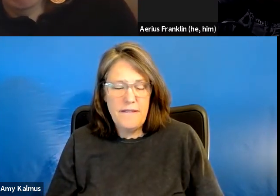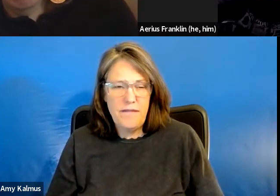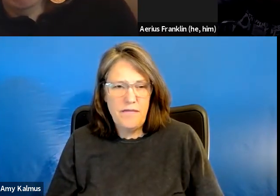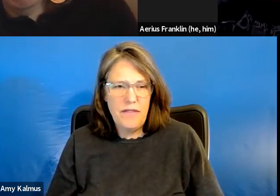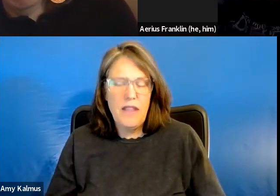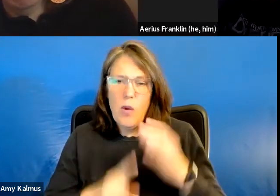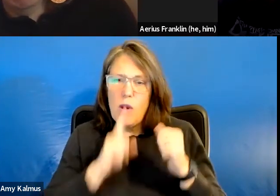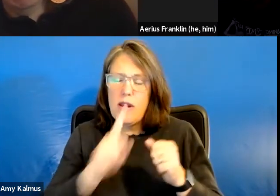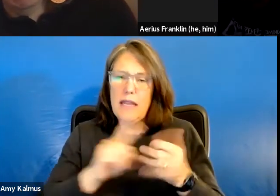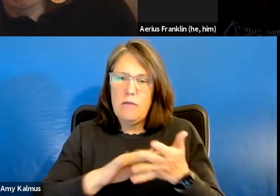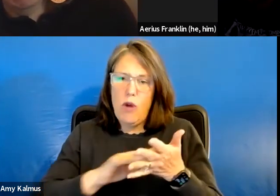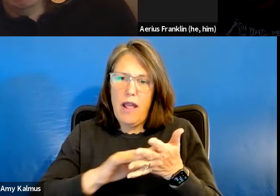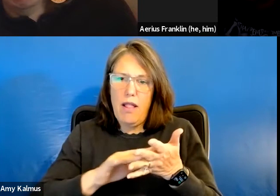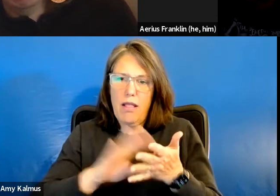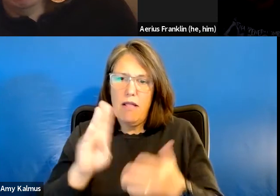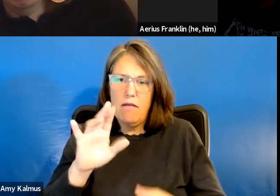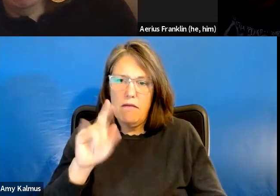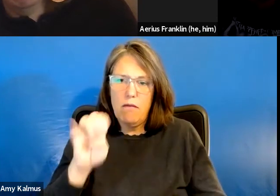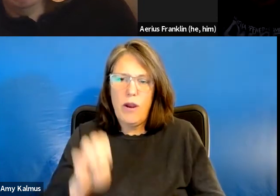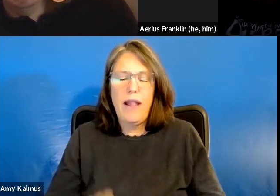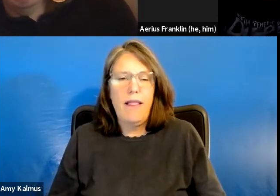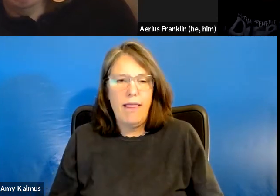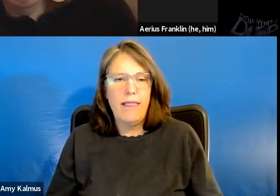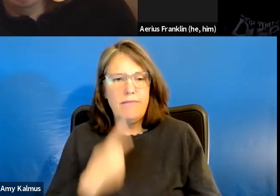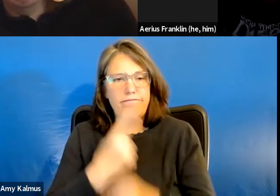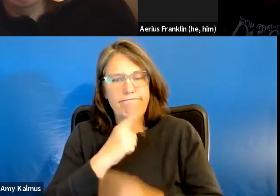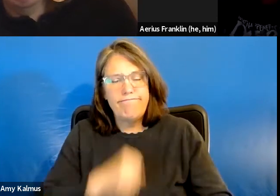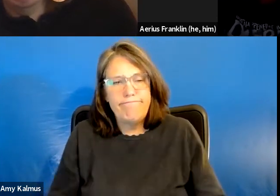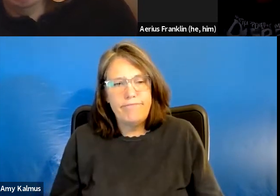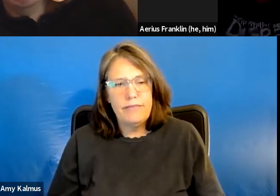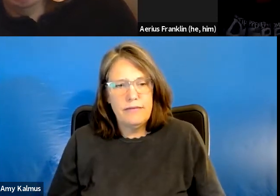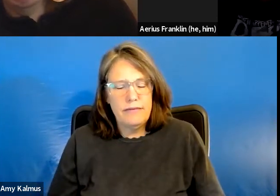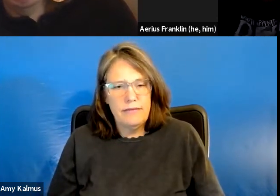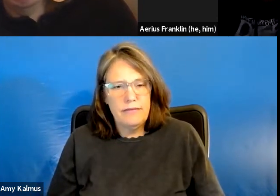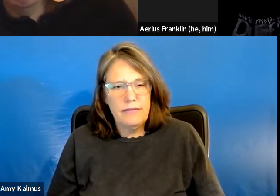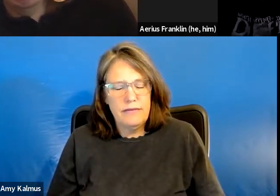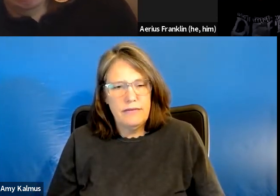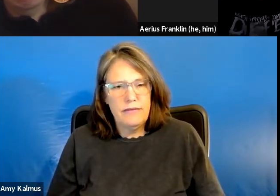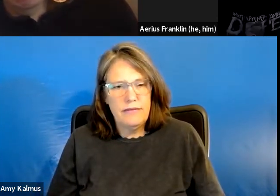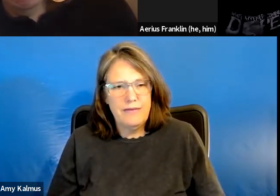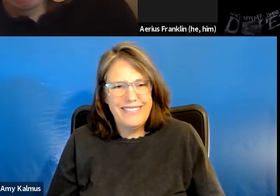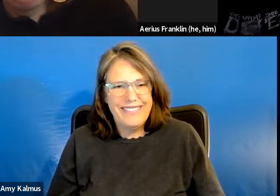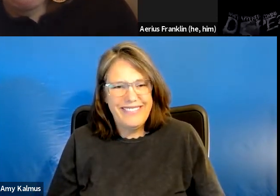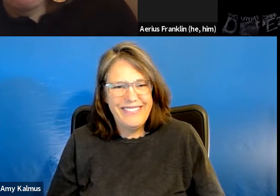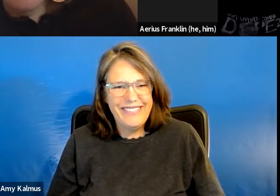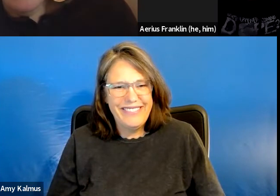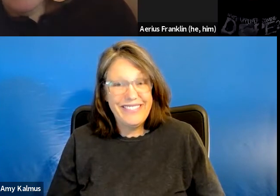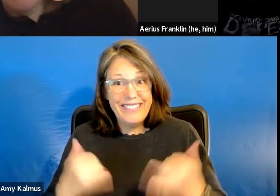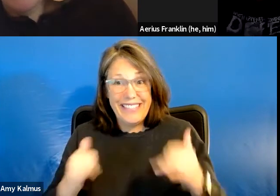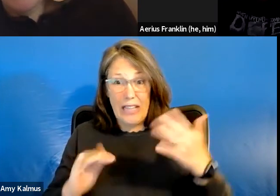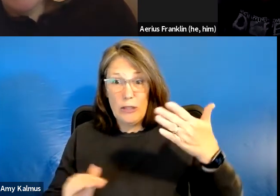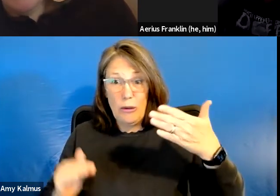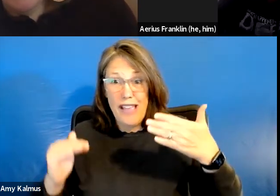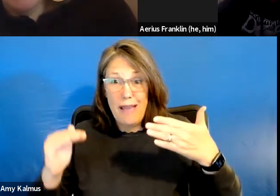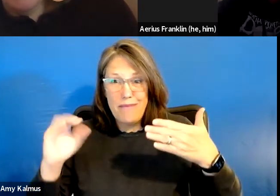What is Braille? You are absolutely correct. Woo! Go Braille! Woohoo! Sheikah's moving up. There